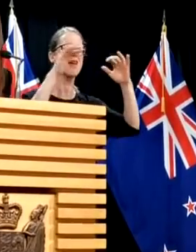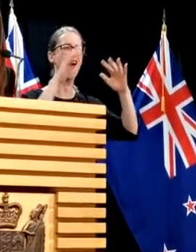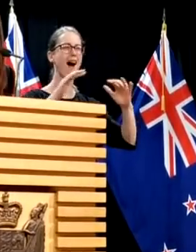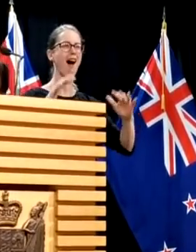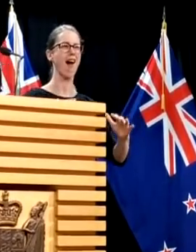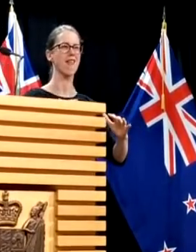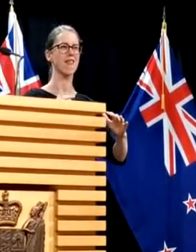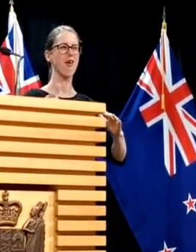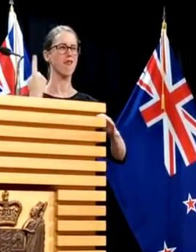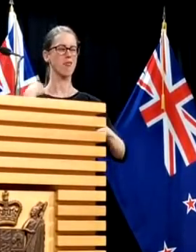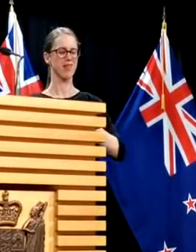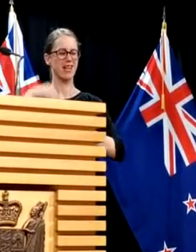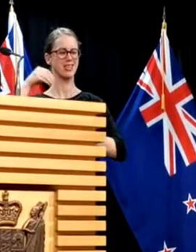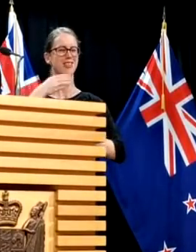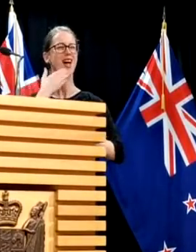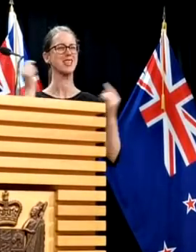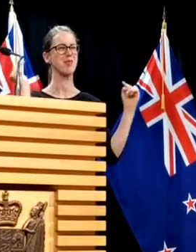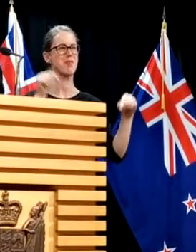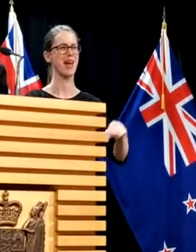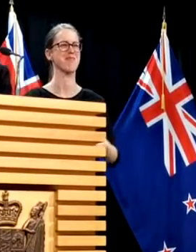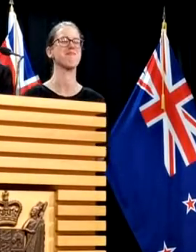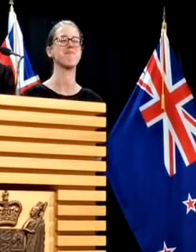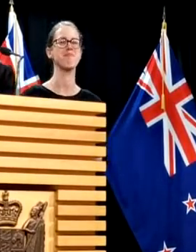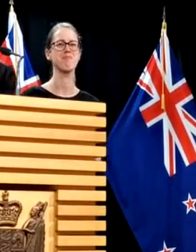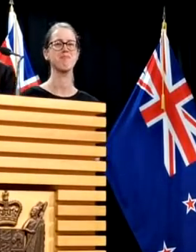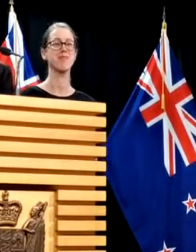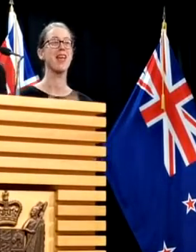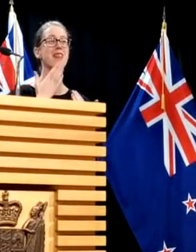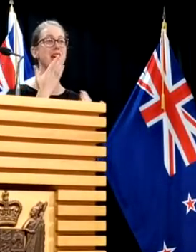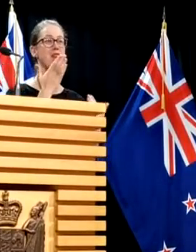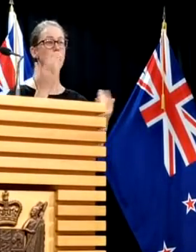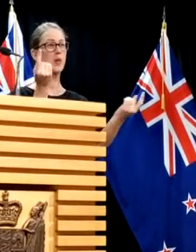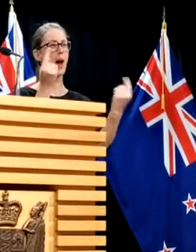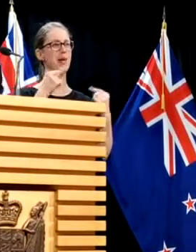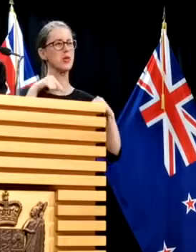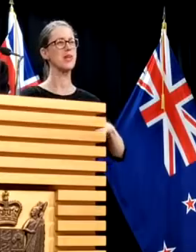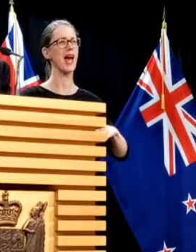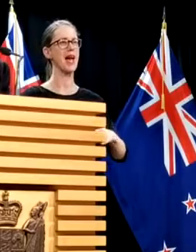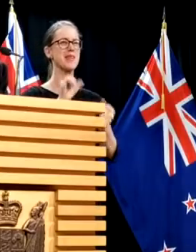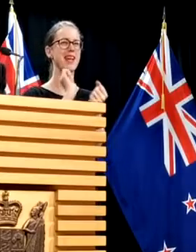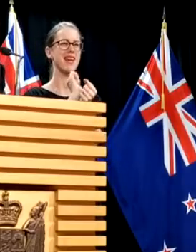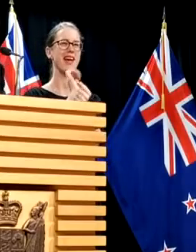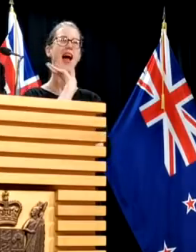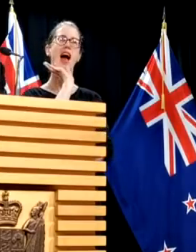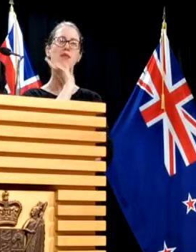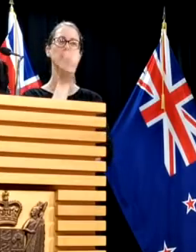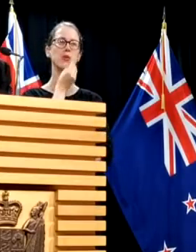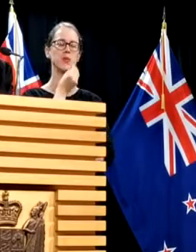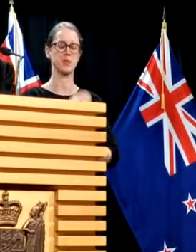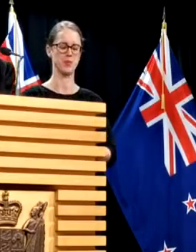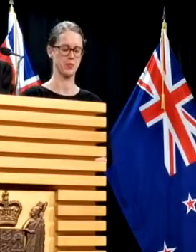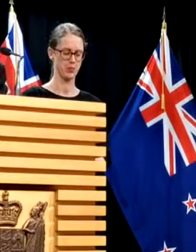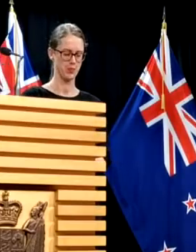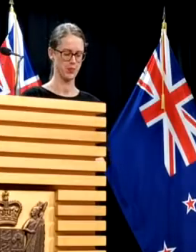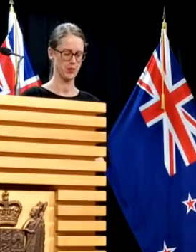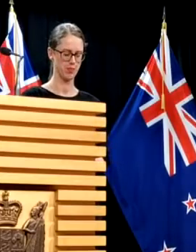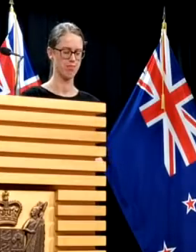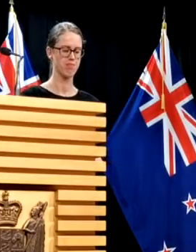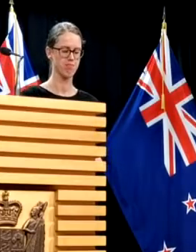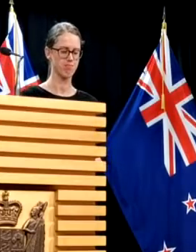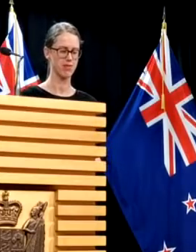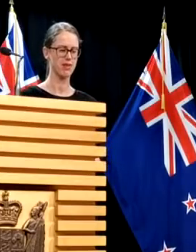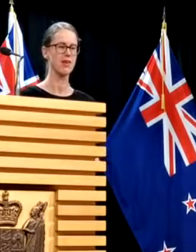after the election. It's very nice to be here with all of you. And thank you for joining us on this Saturday afternoon. Yesterday,